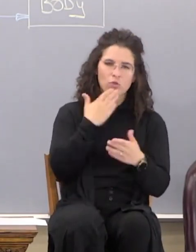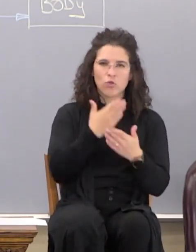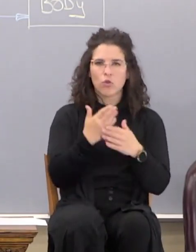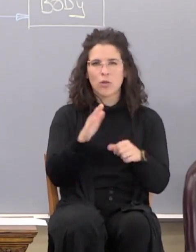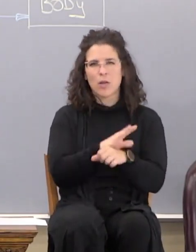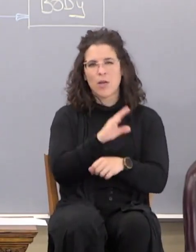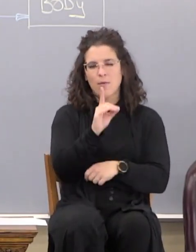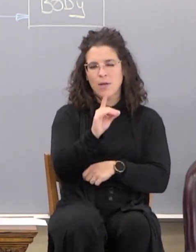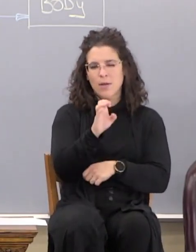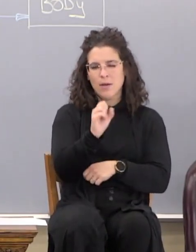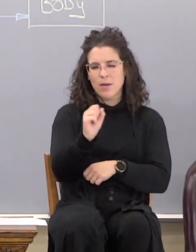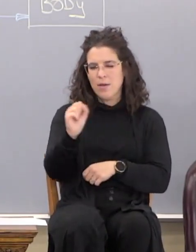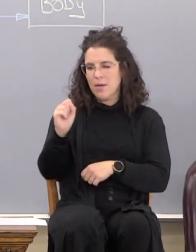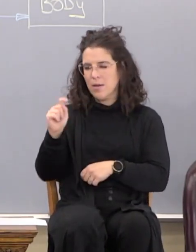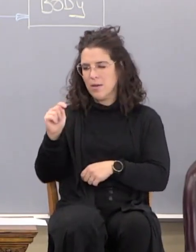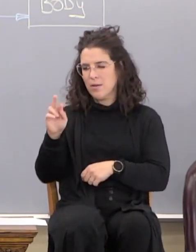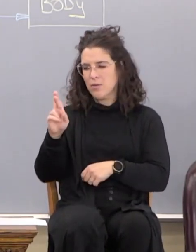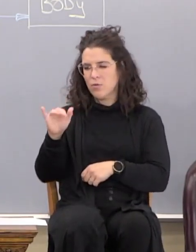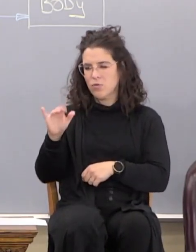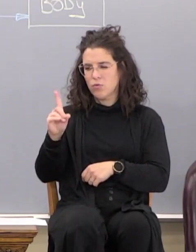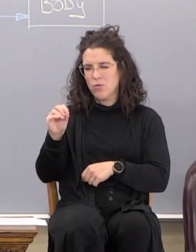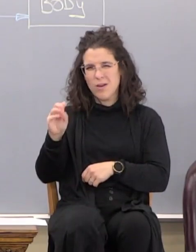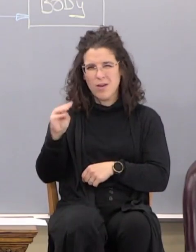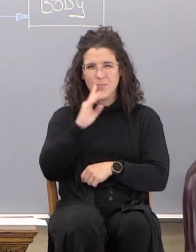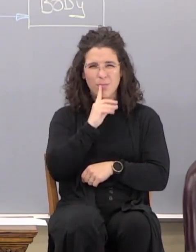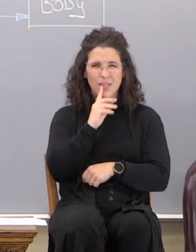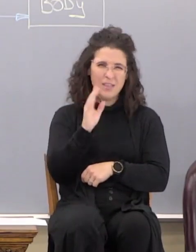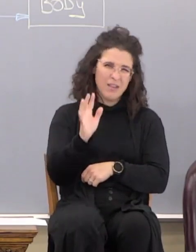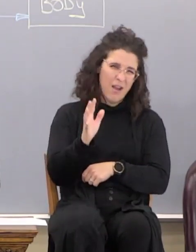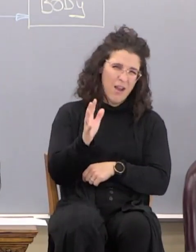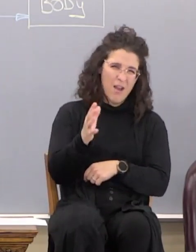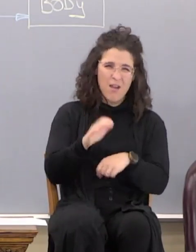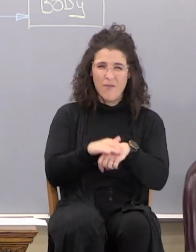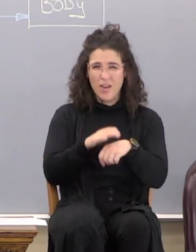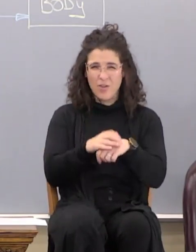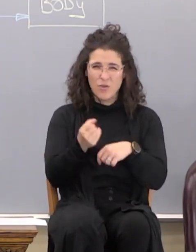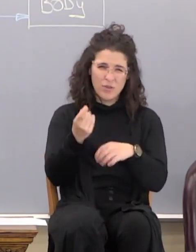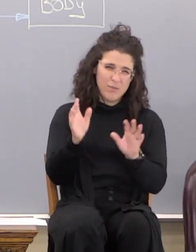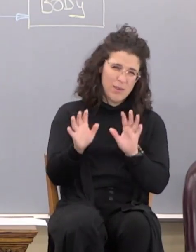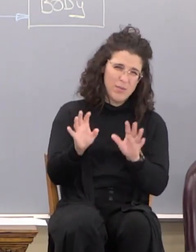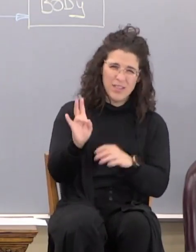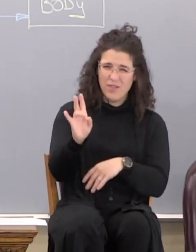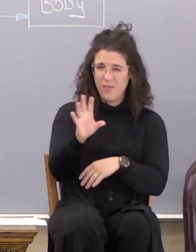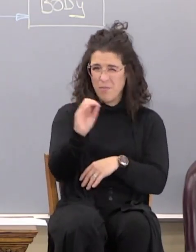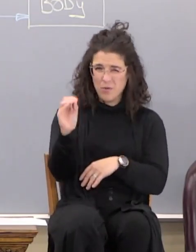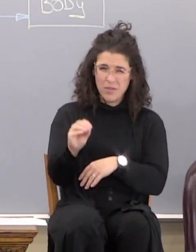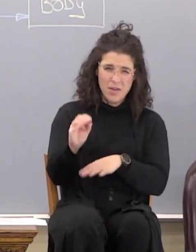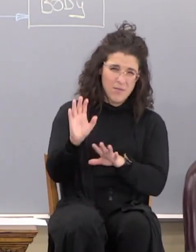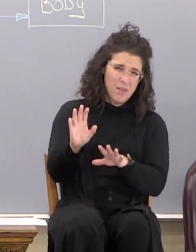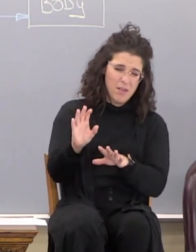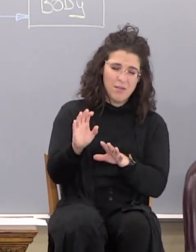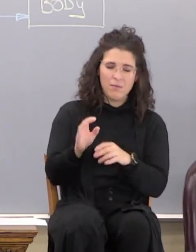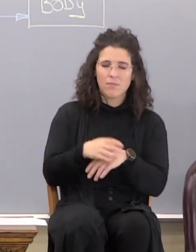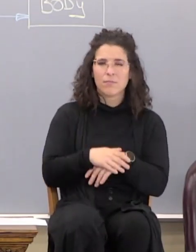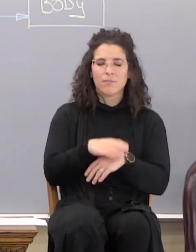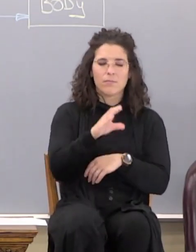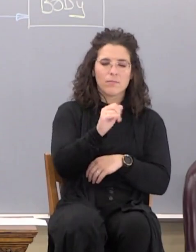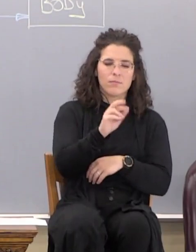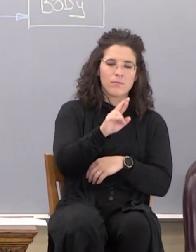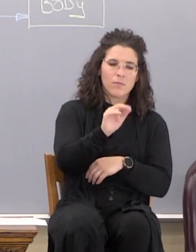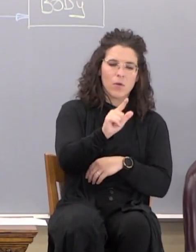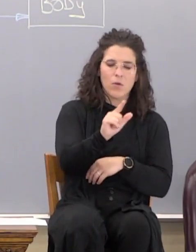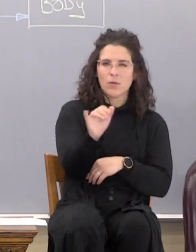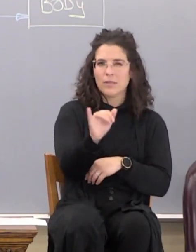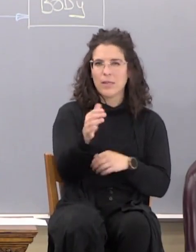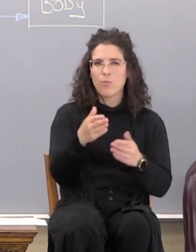Dez speaks? It's sort of an English, and you understand about, 75% of it. Well, Carl's the same